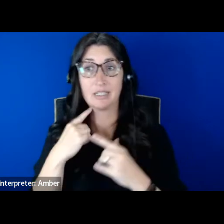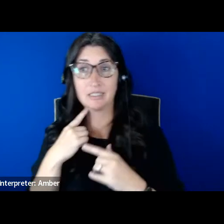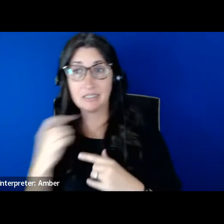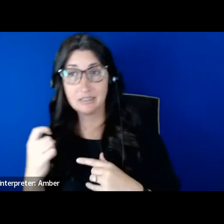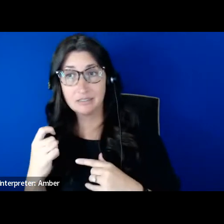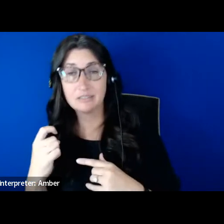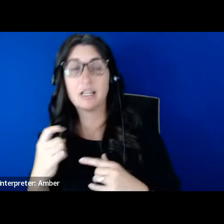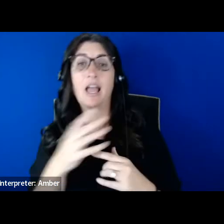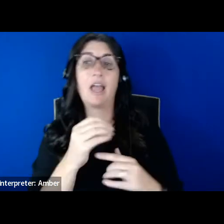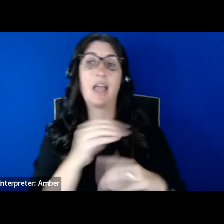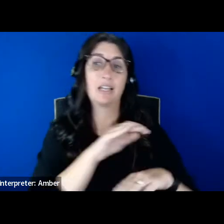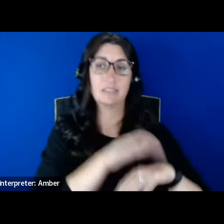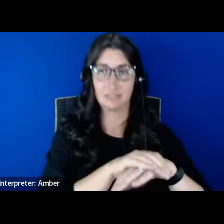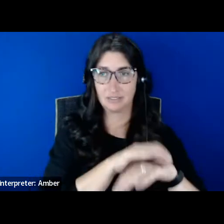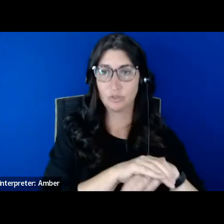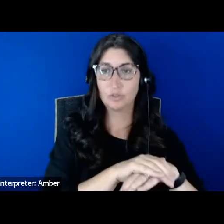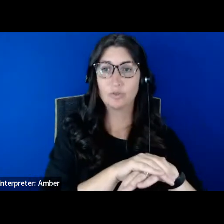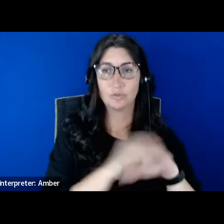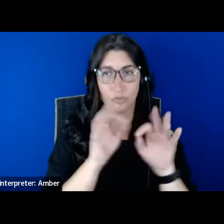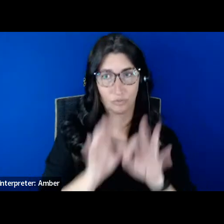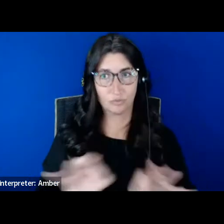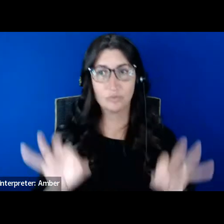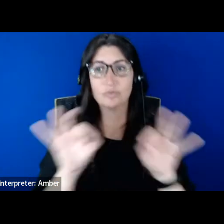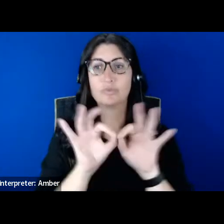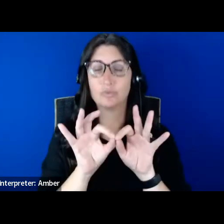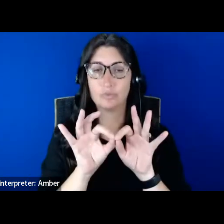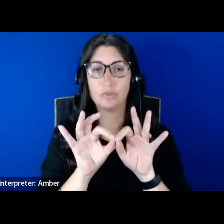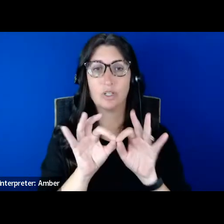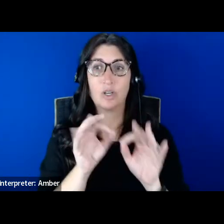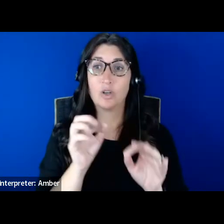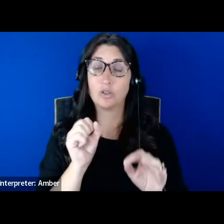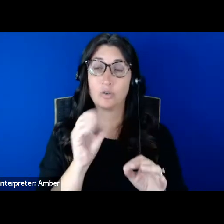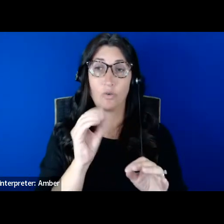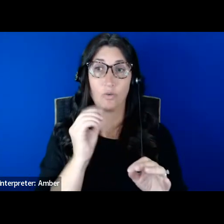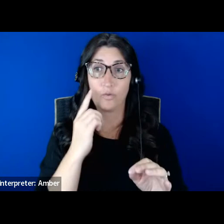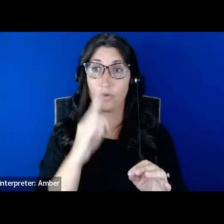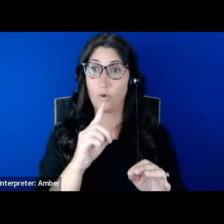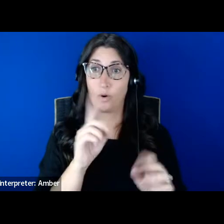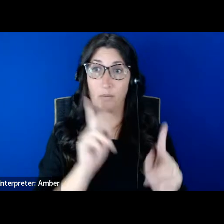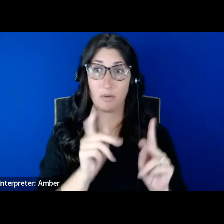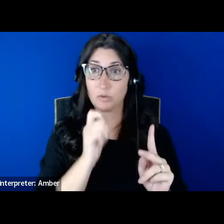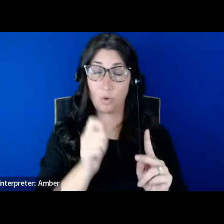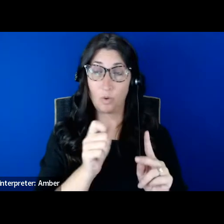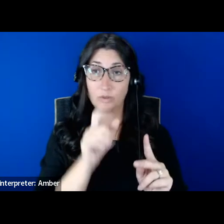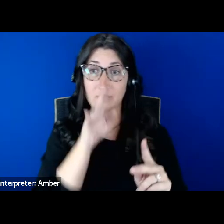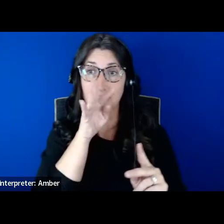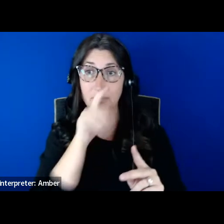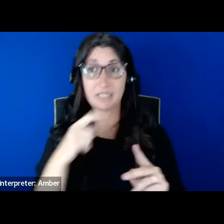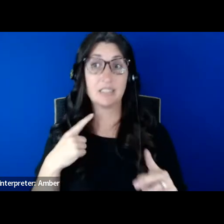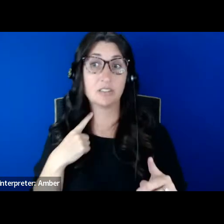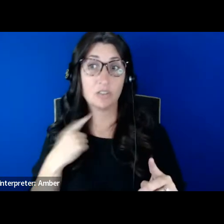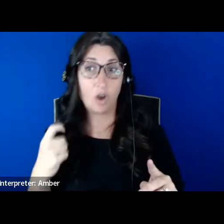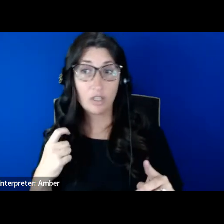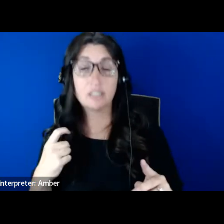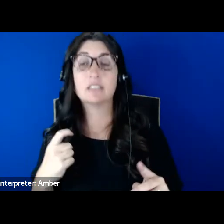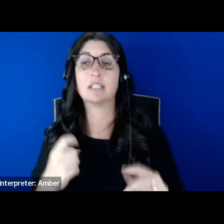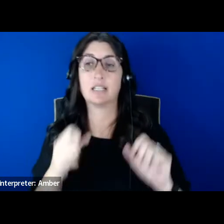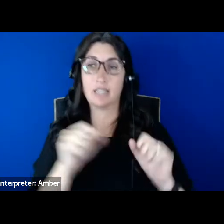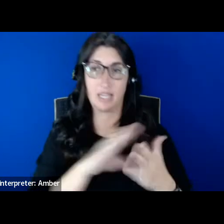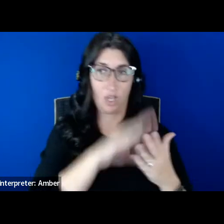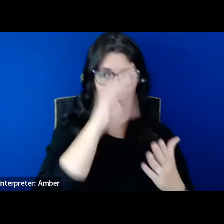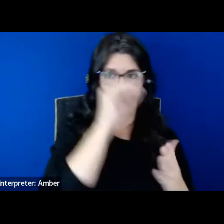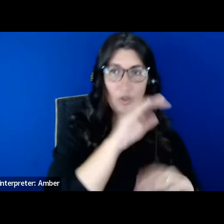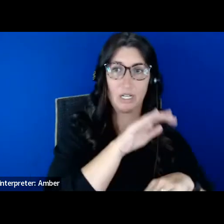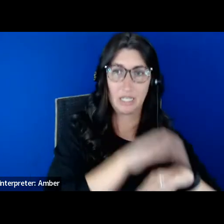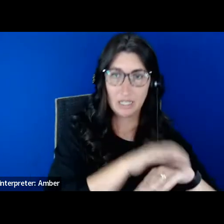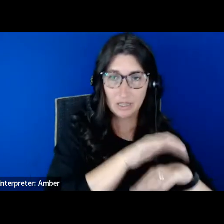English. And so those who may not speak English, they can, or speak Tongans, can learn it in English.